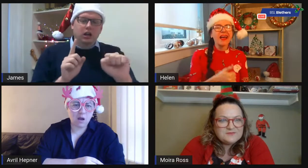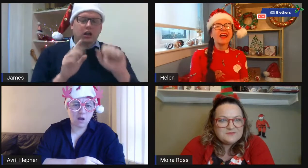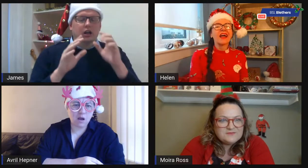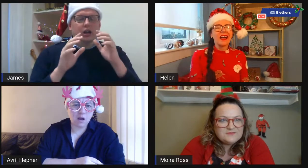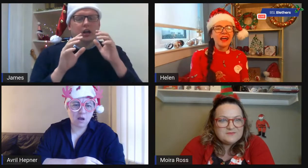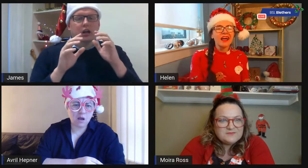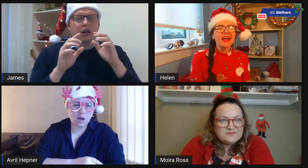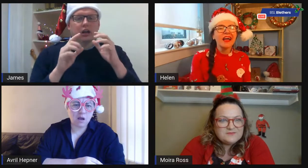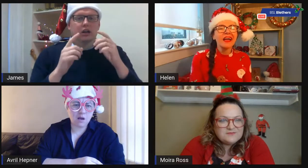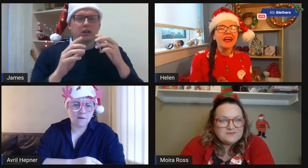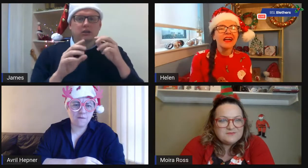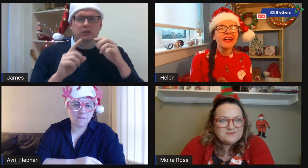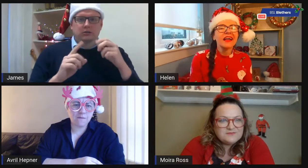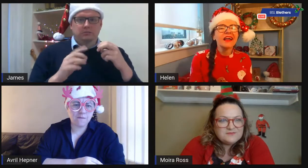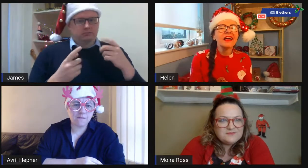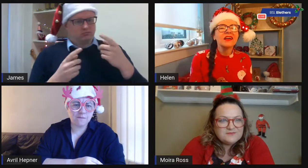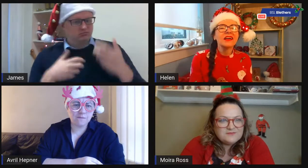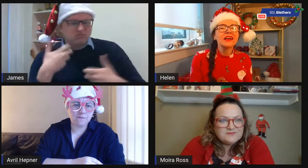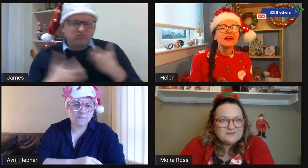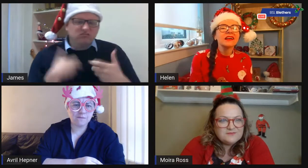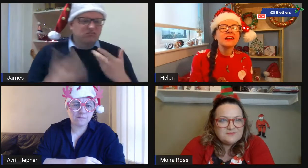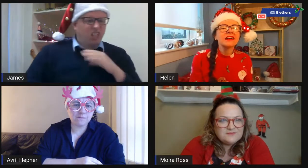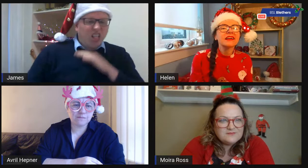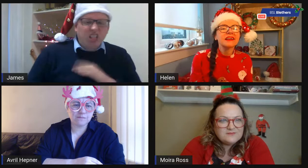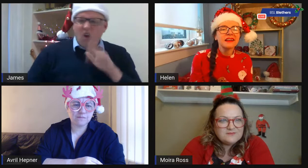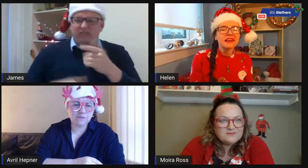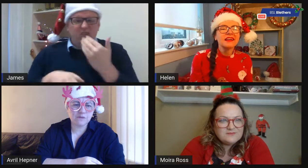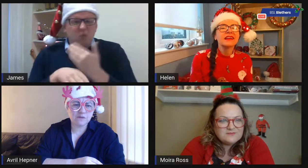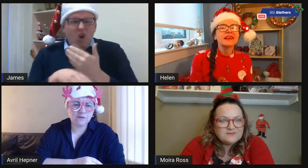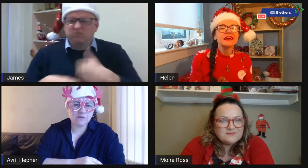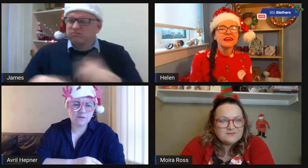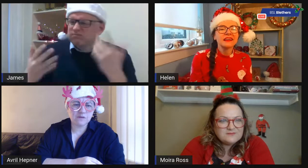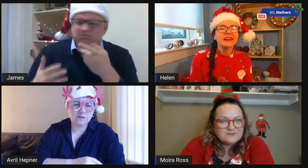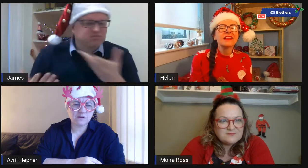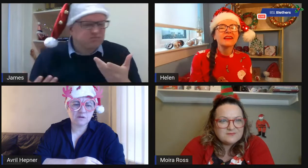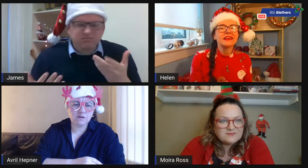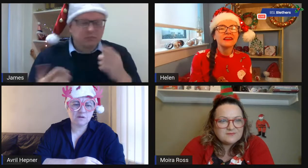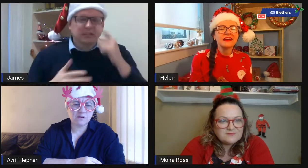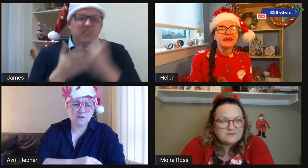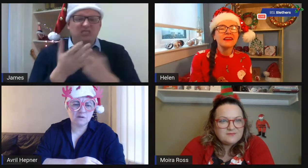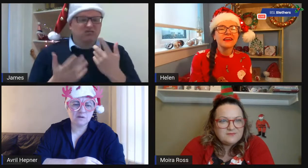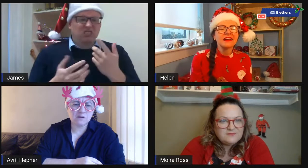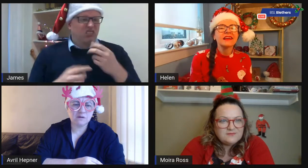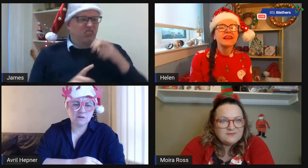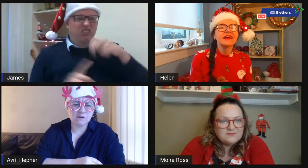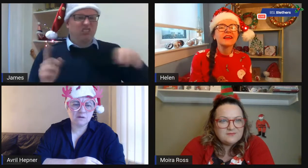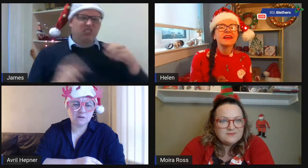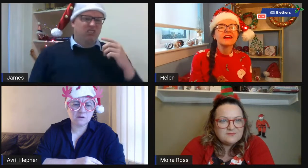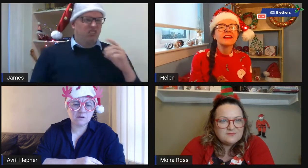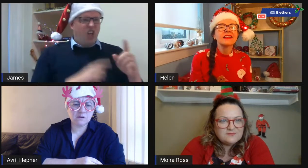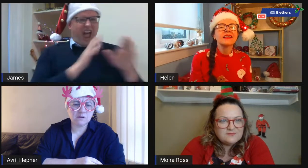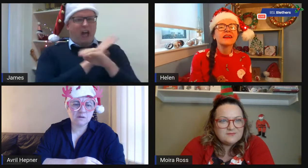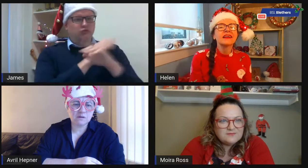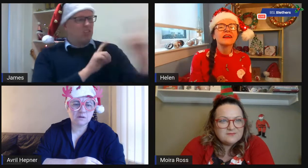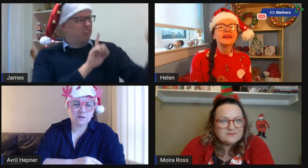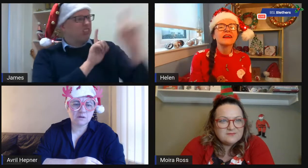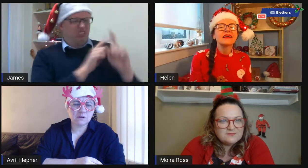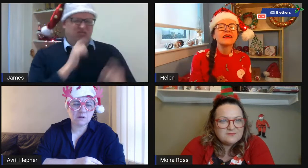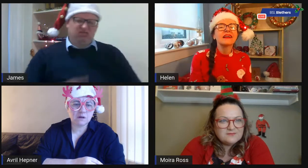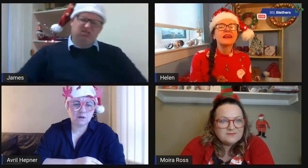He's the lead in it, and it's a famous film. And it's about, he was having real problems, financial problems at